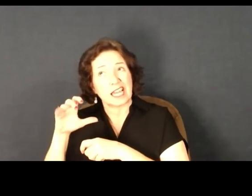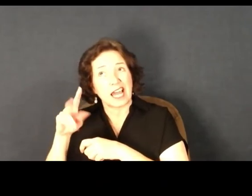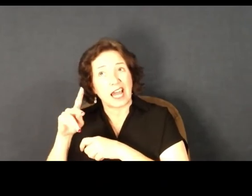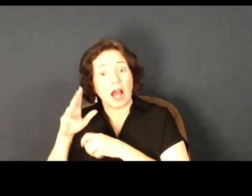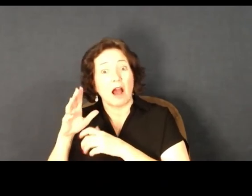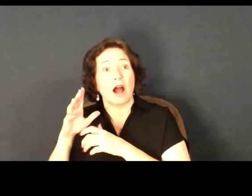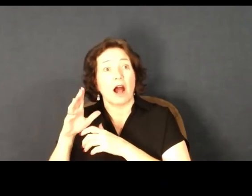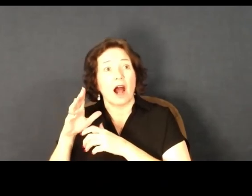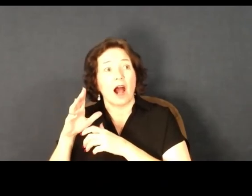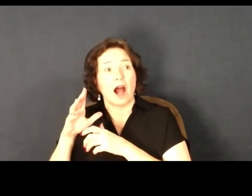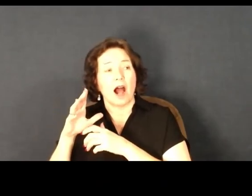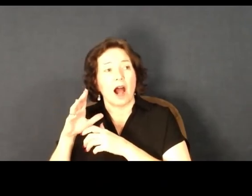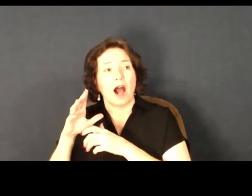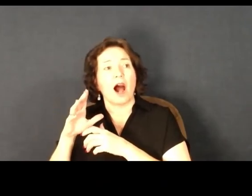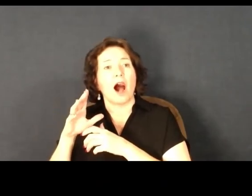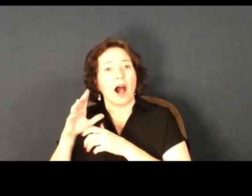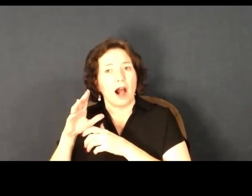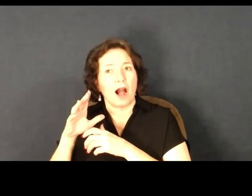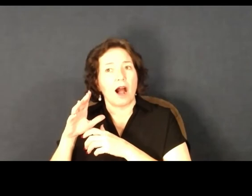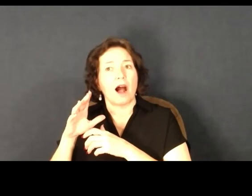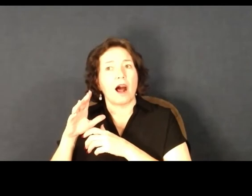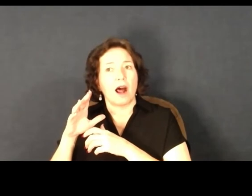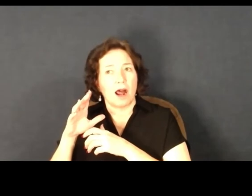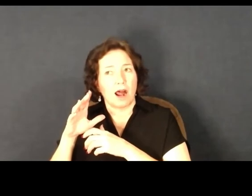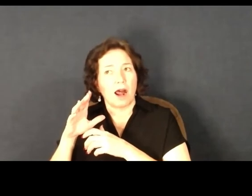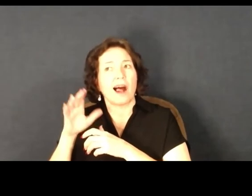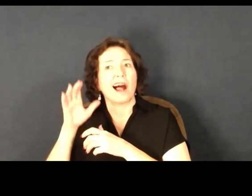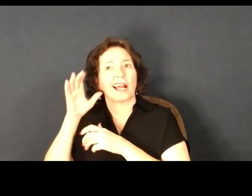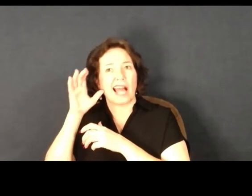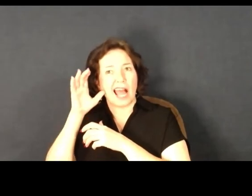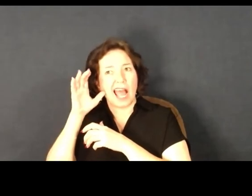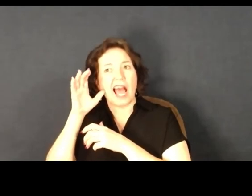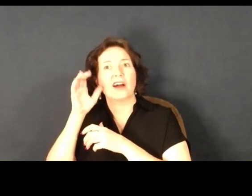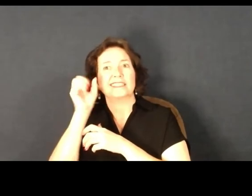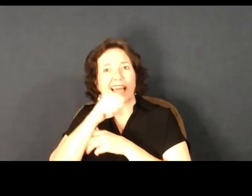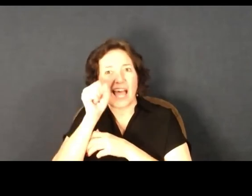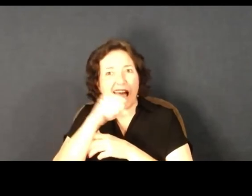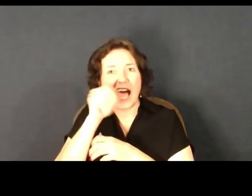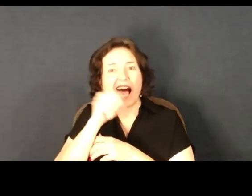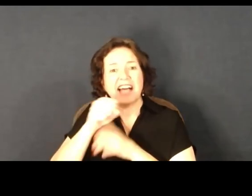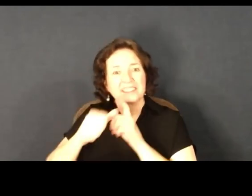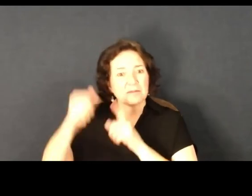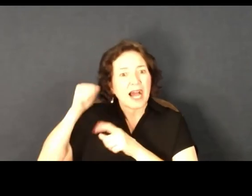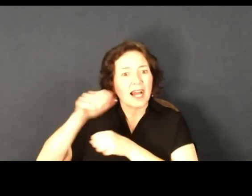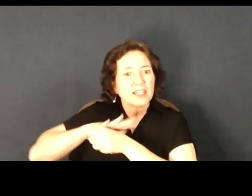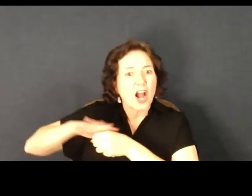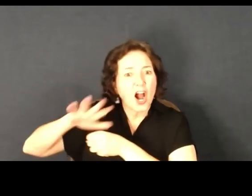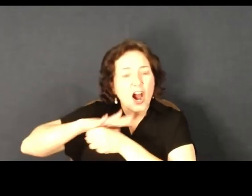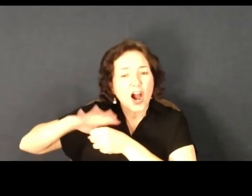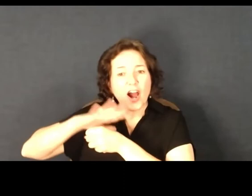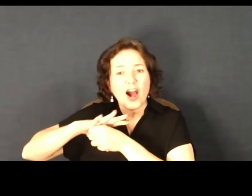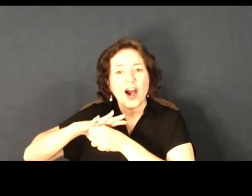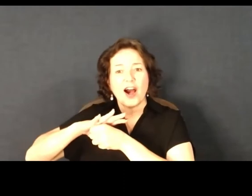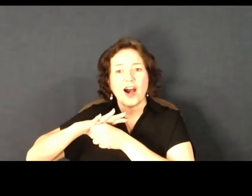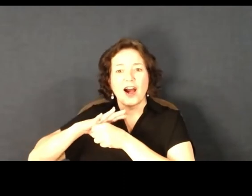Ah! They would hear him out there in the backyard. Smelling